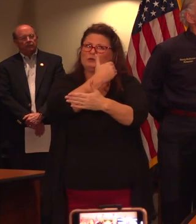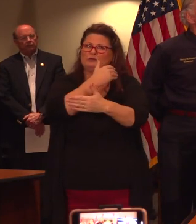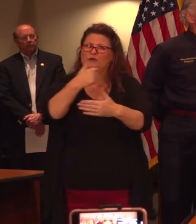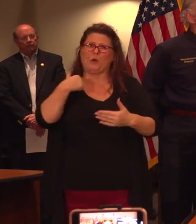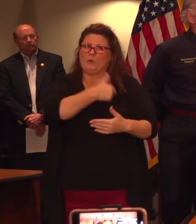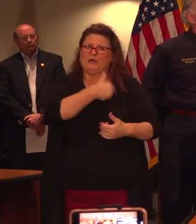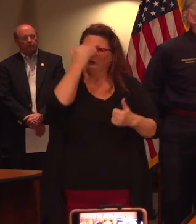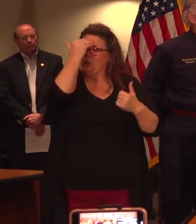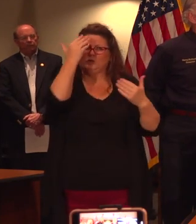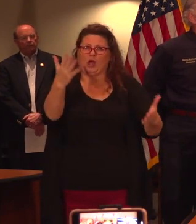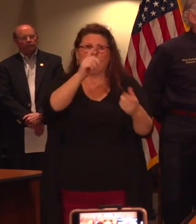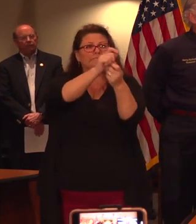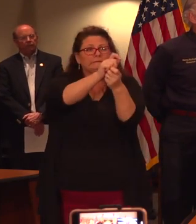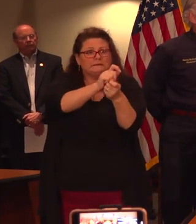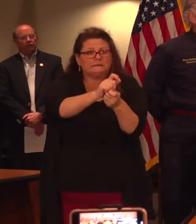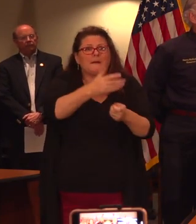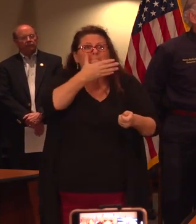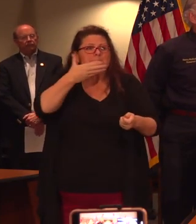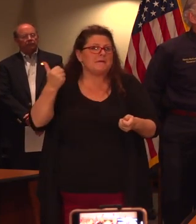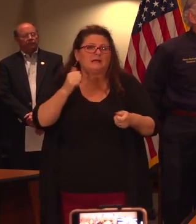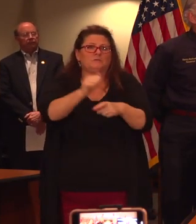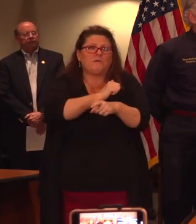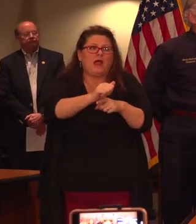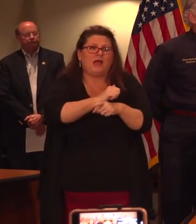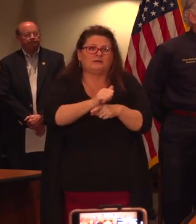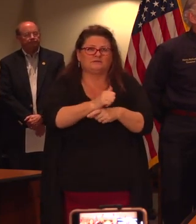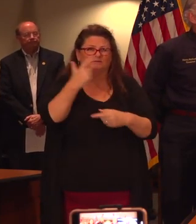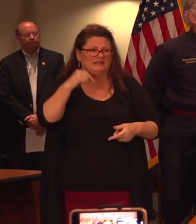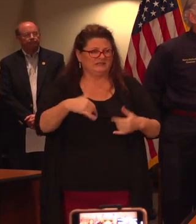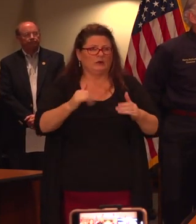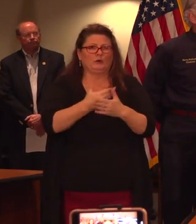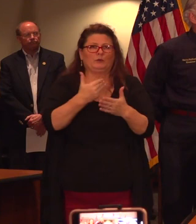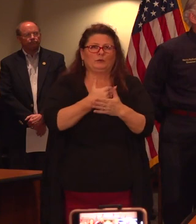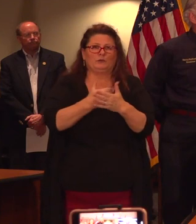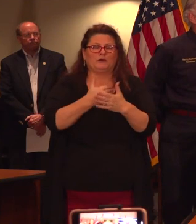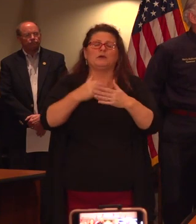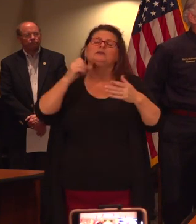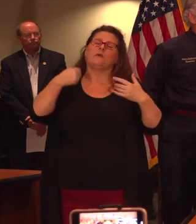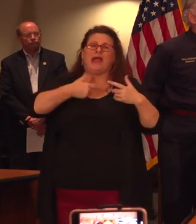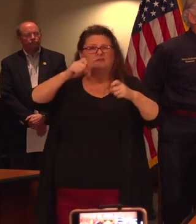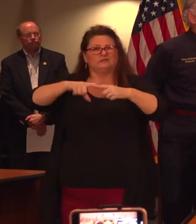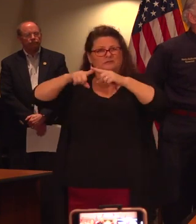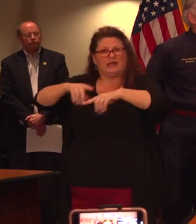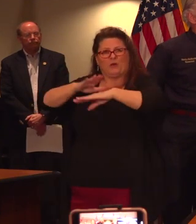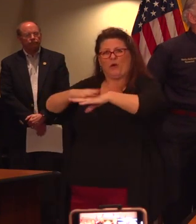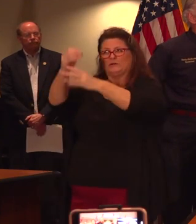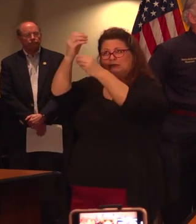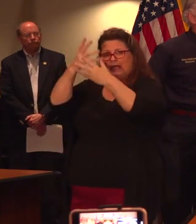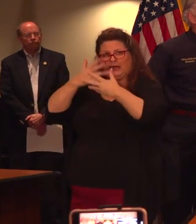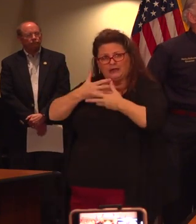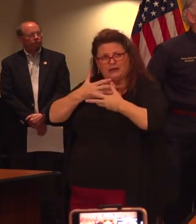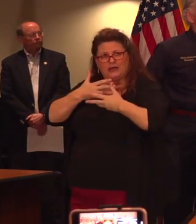we're going to have to do it on the fly. But everything we're going to do based on some data or some information that we have that tells